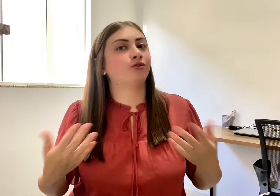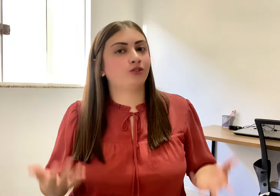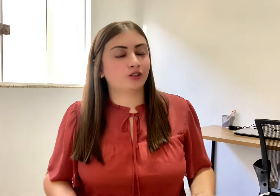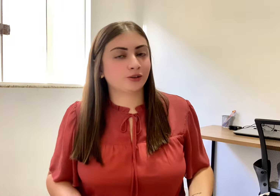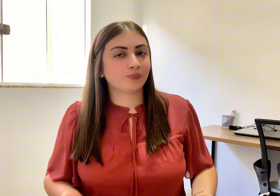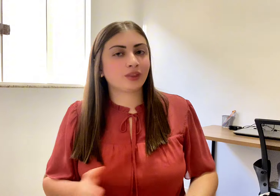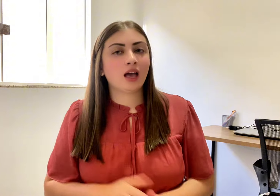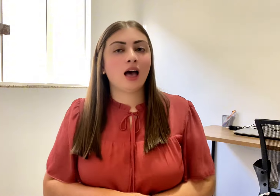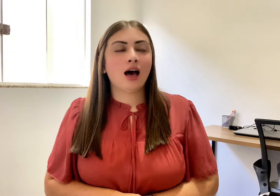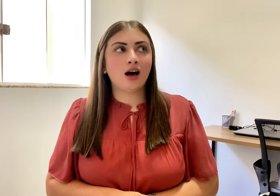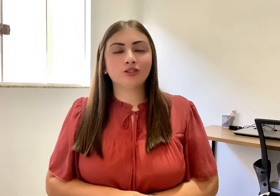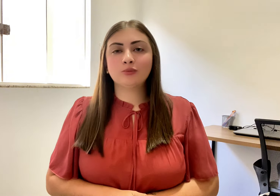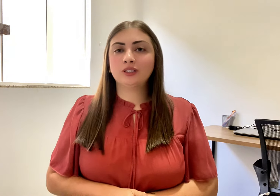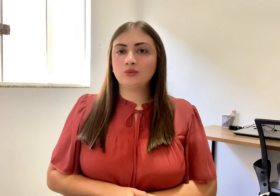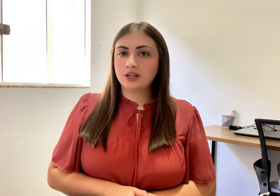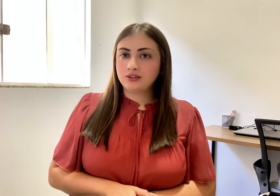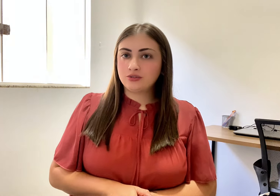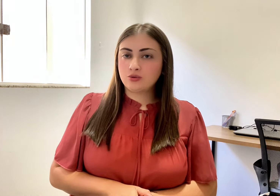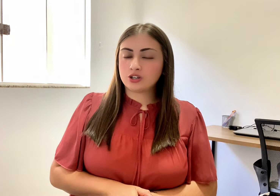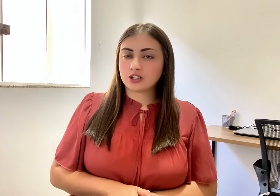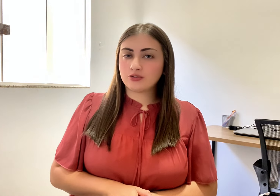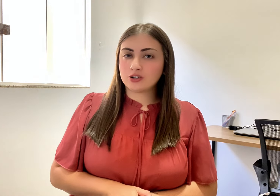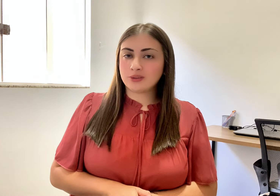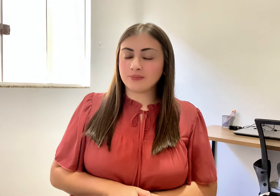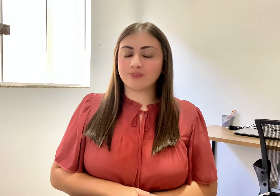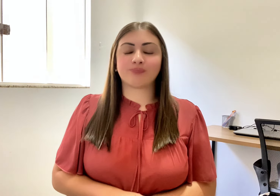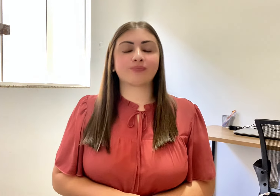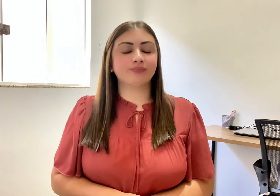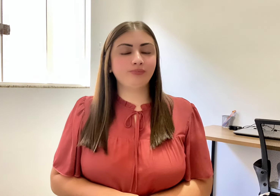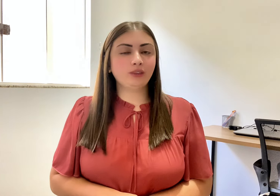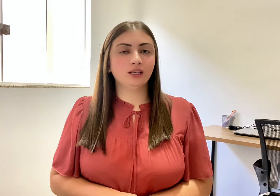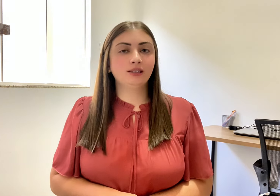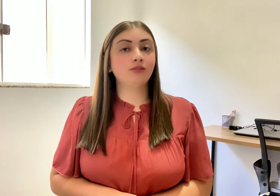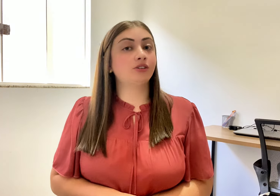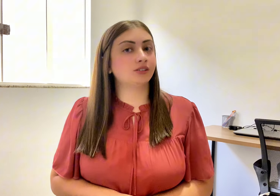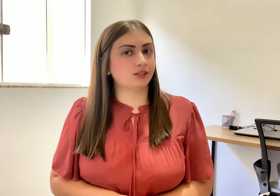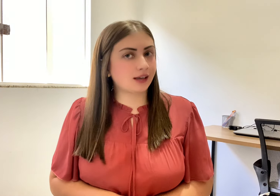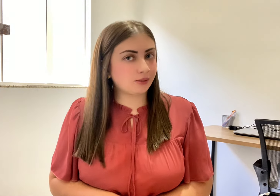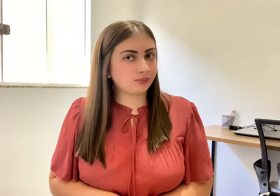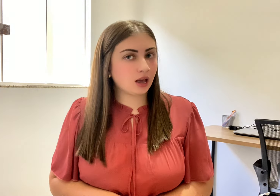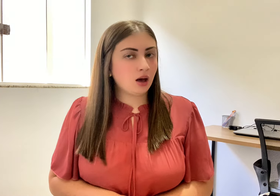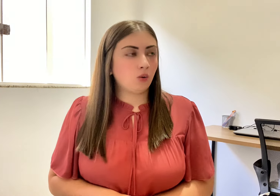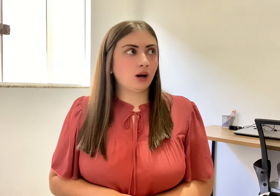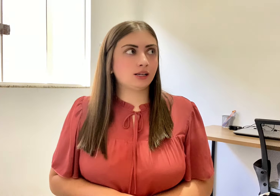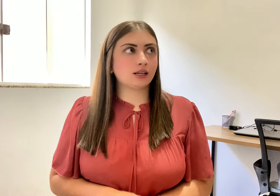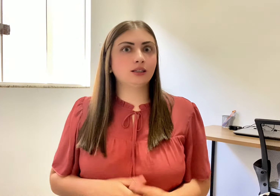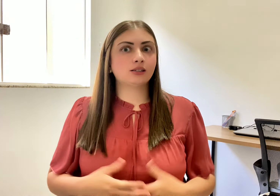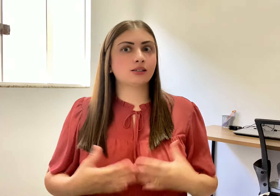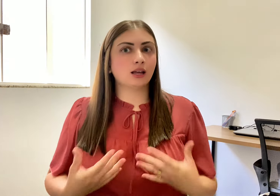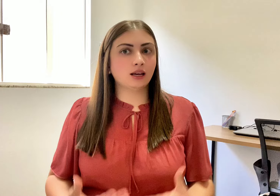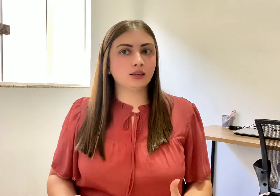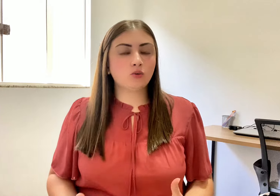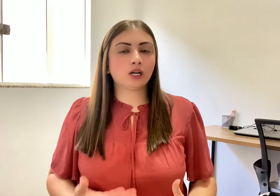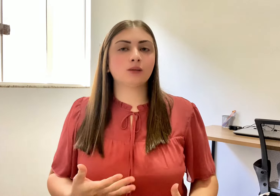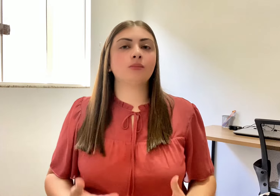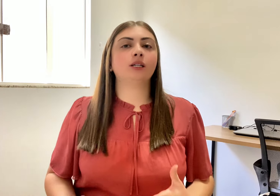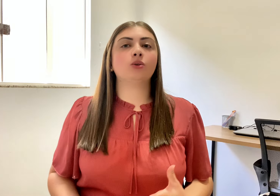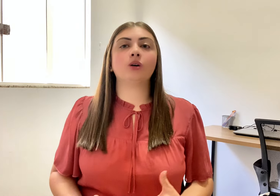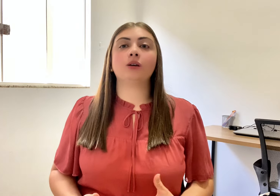offer. How the Money Wave worked for me. The first step was understand what the Money Wave